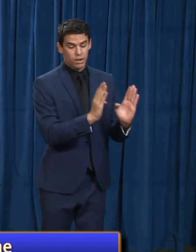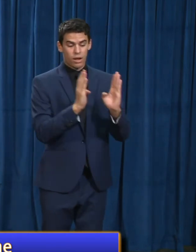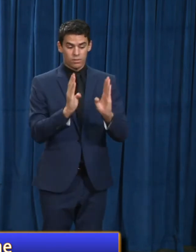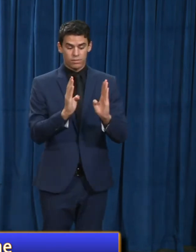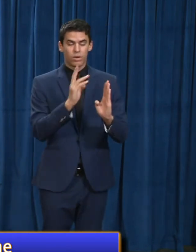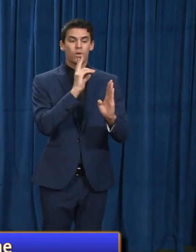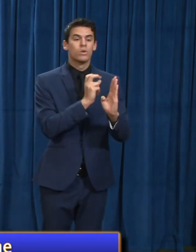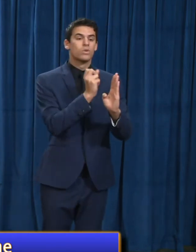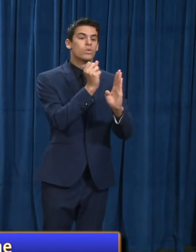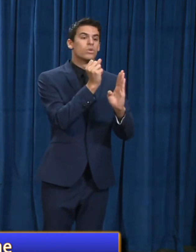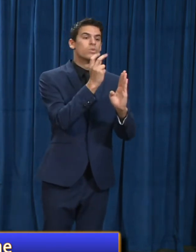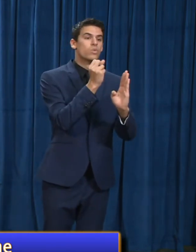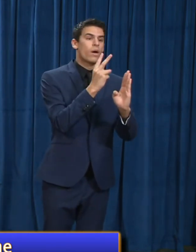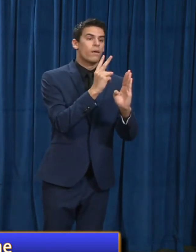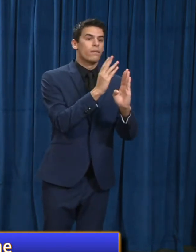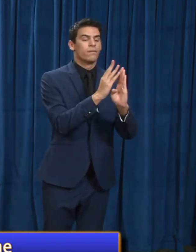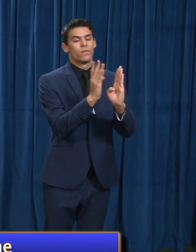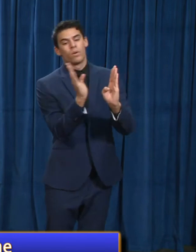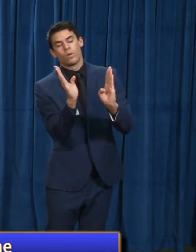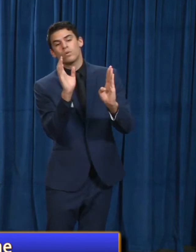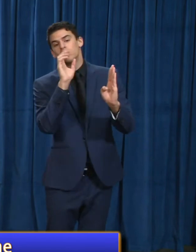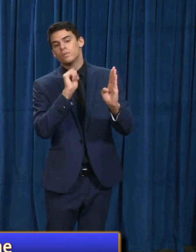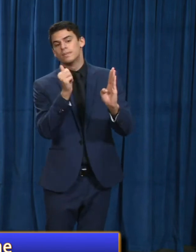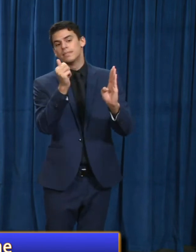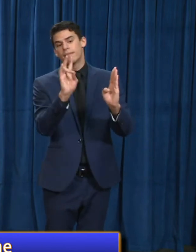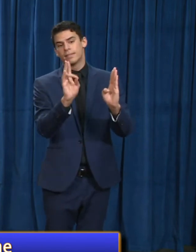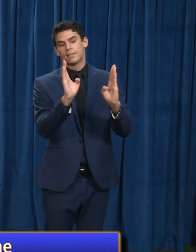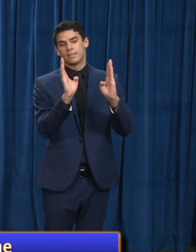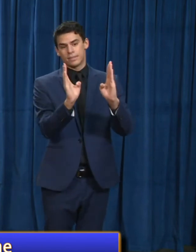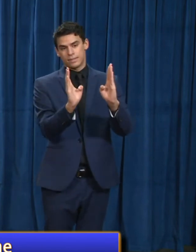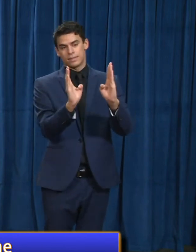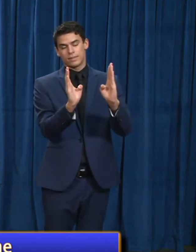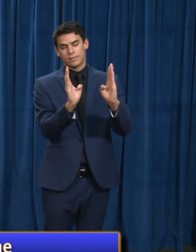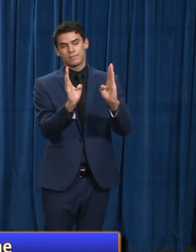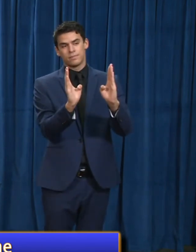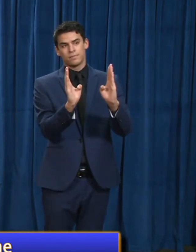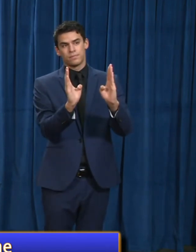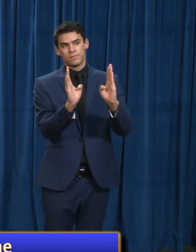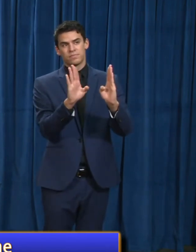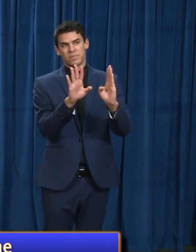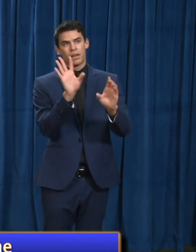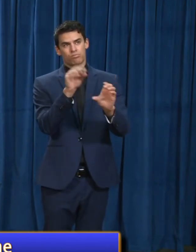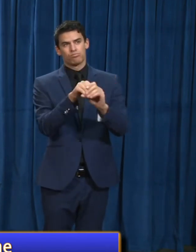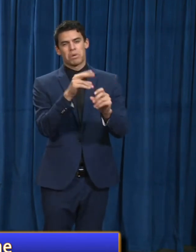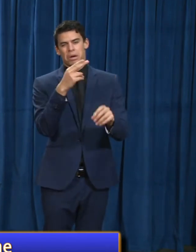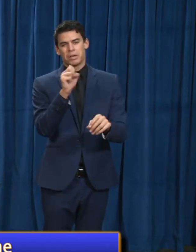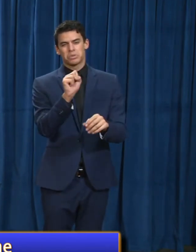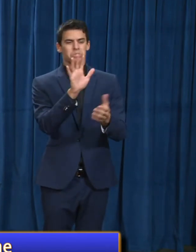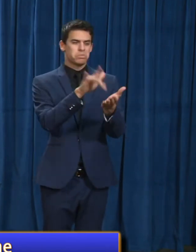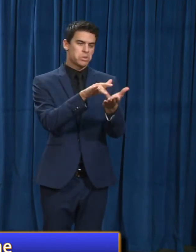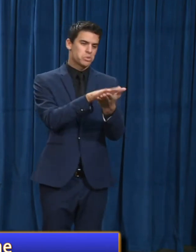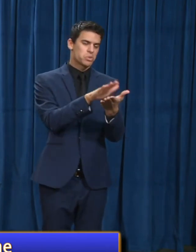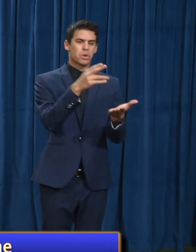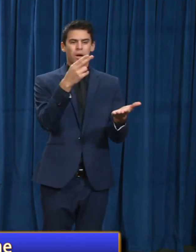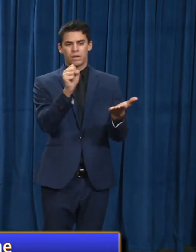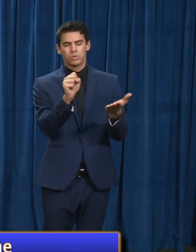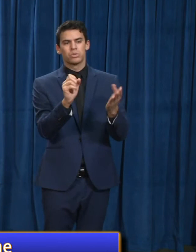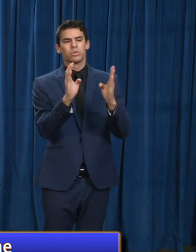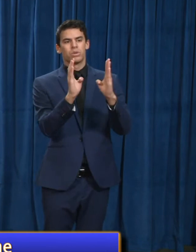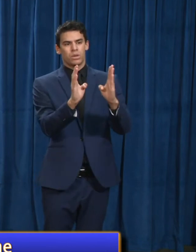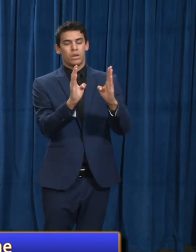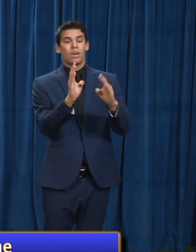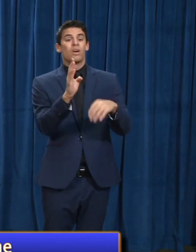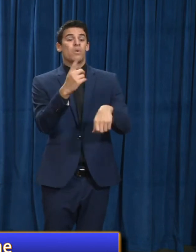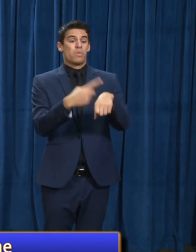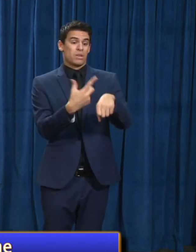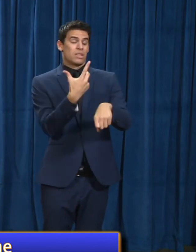17, which includes high schools, with at least one dose,